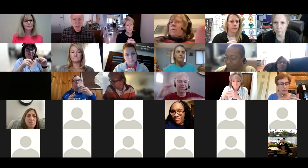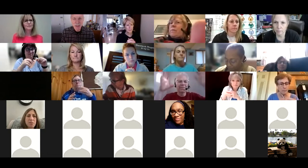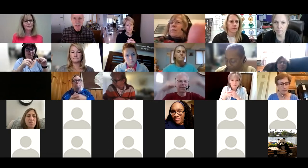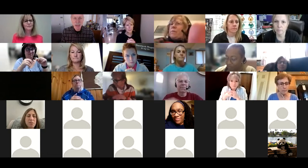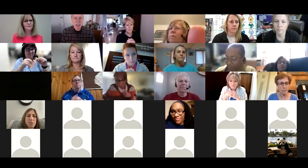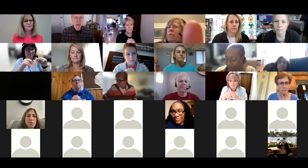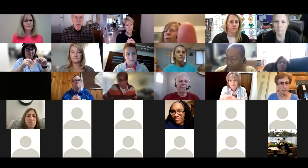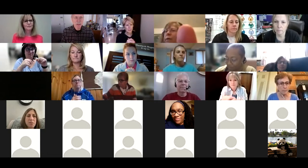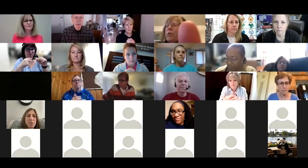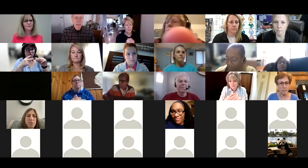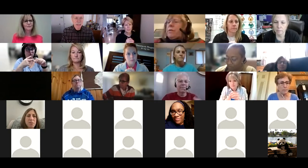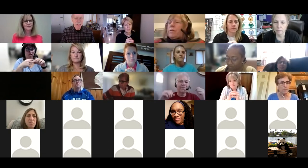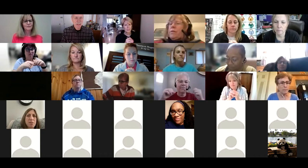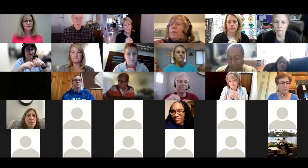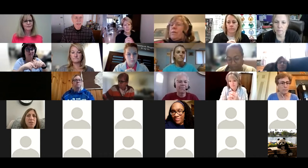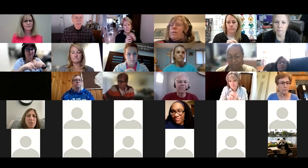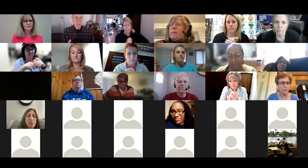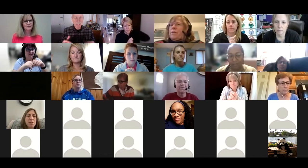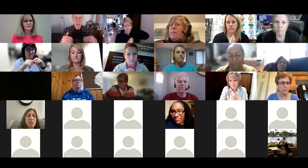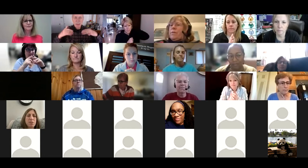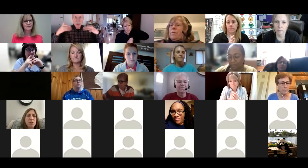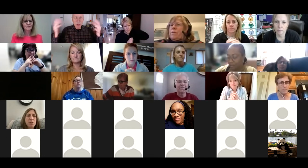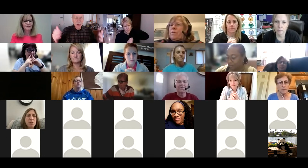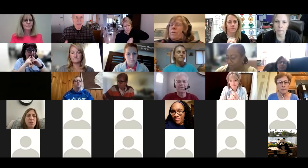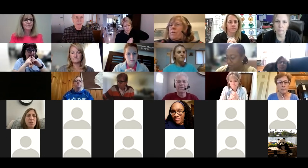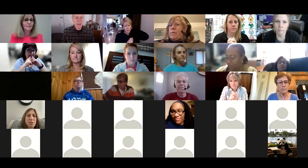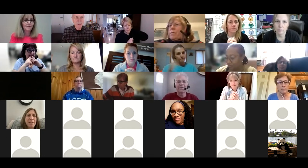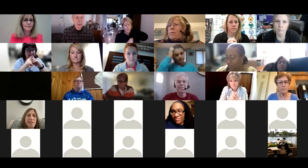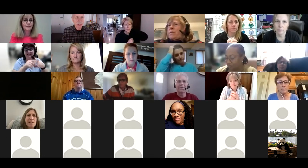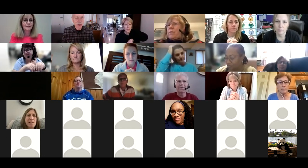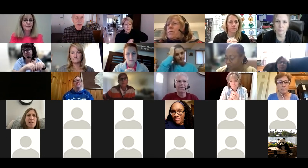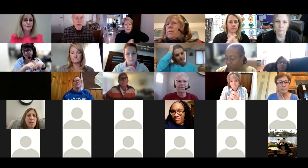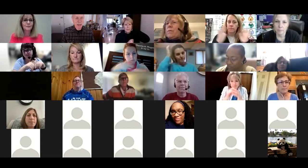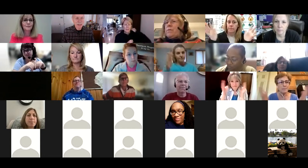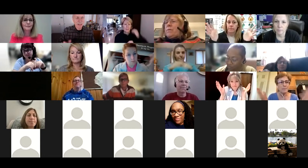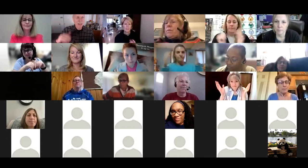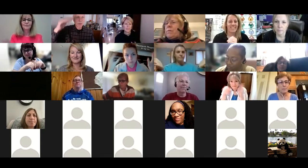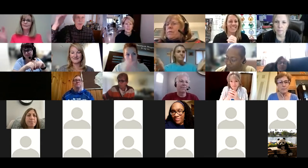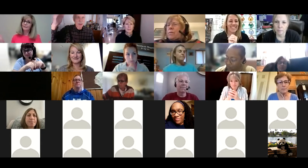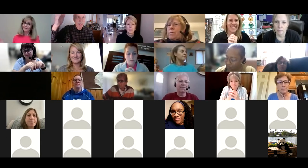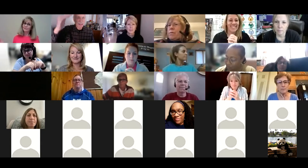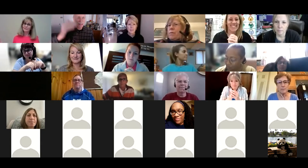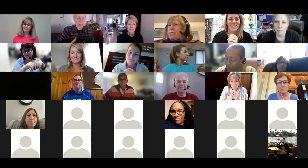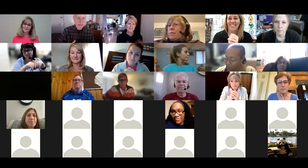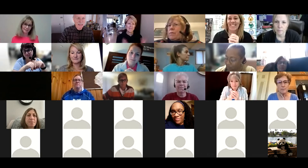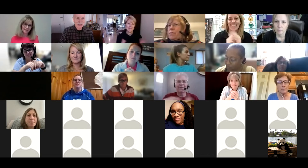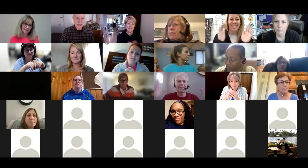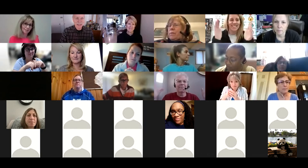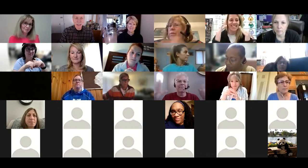naturally. Nancy, explain the bizarre idea that you don't write an essay first sentence to last sentence because